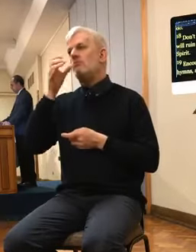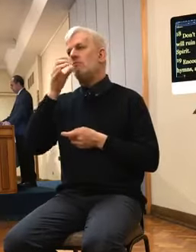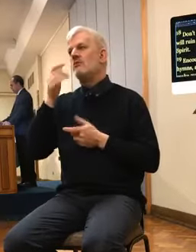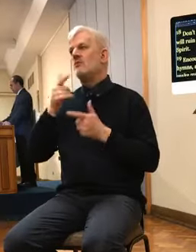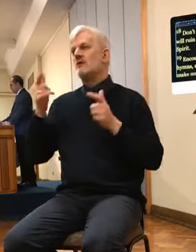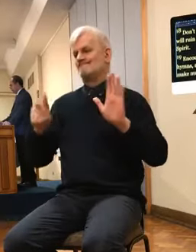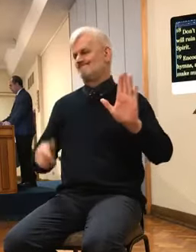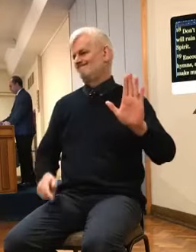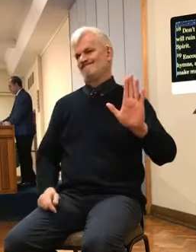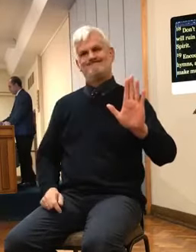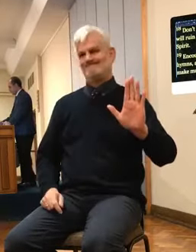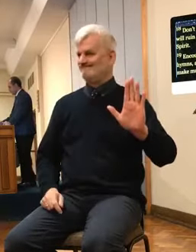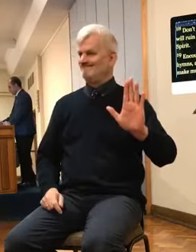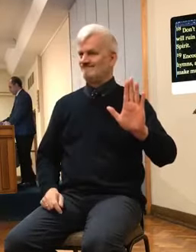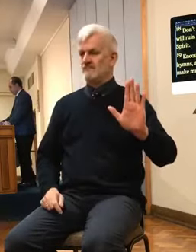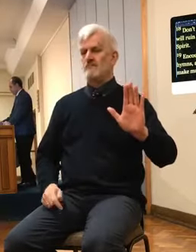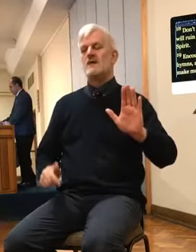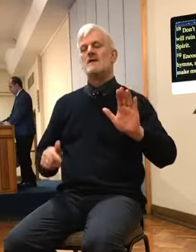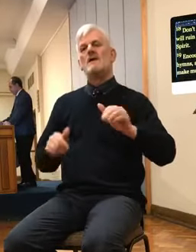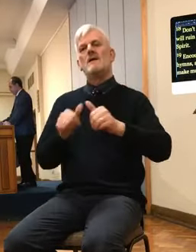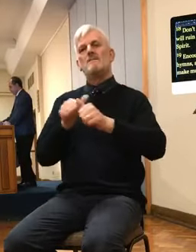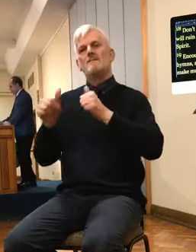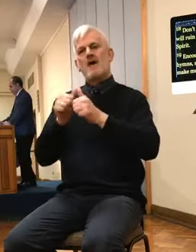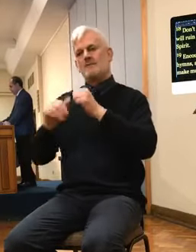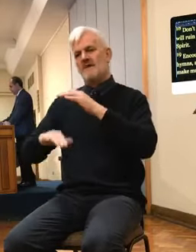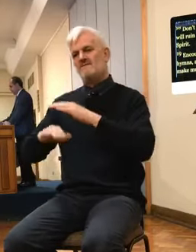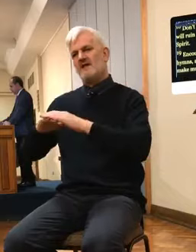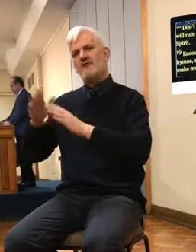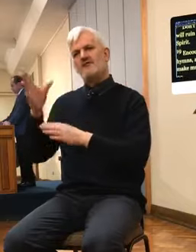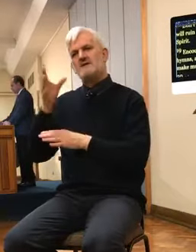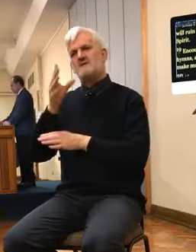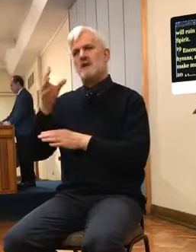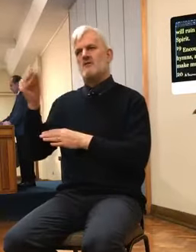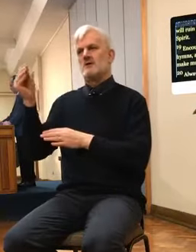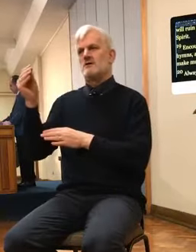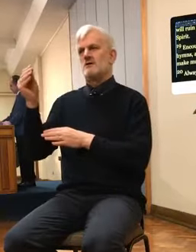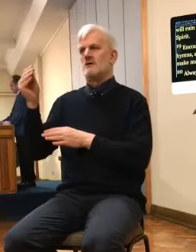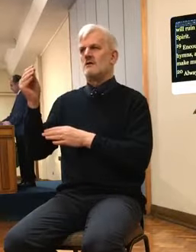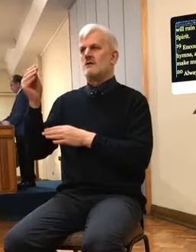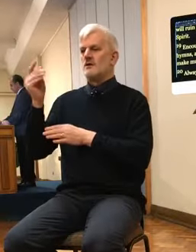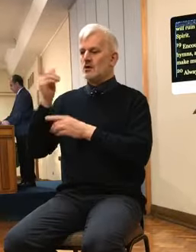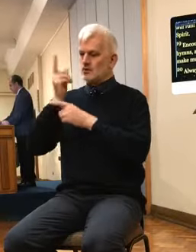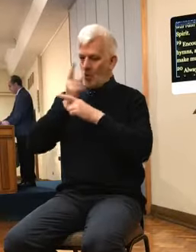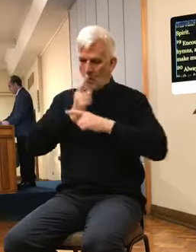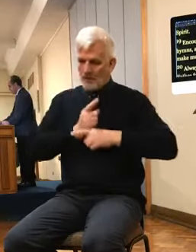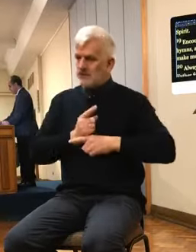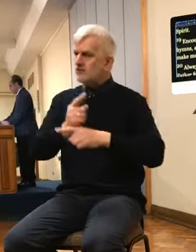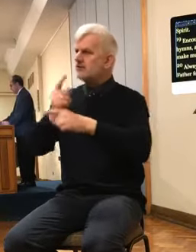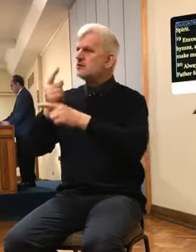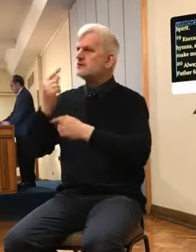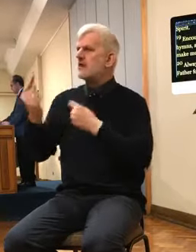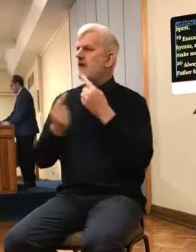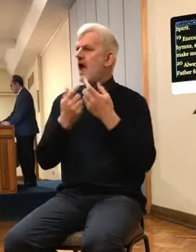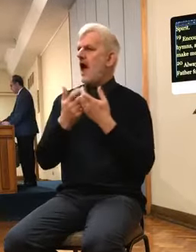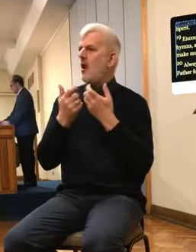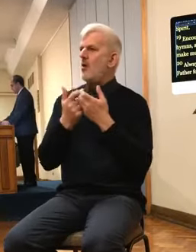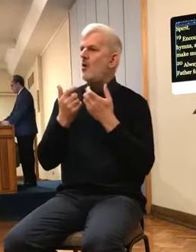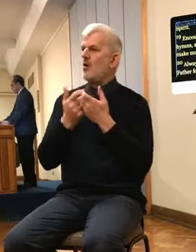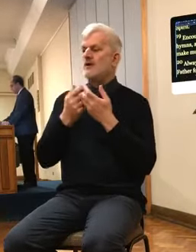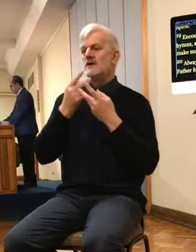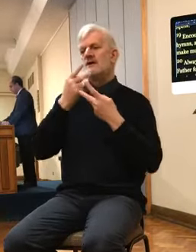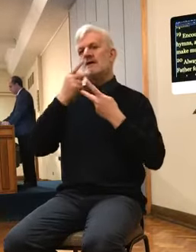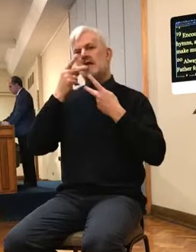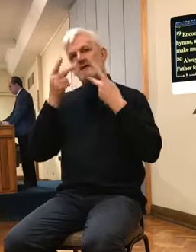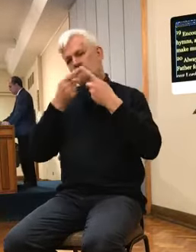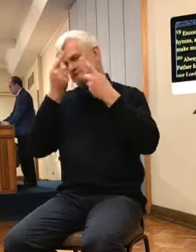excess, but be filled with the Spirit, speaking to yourselves in psalms and hymns